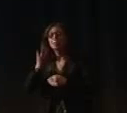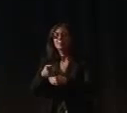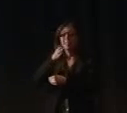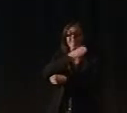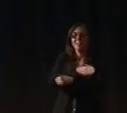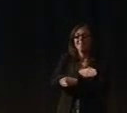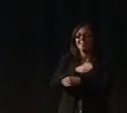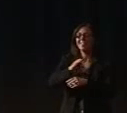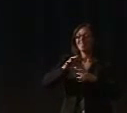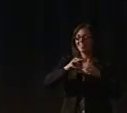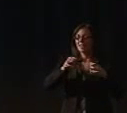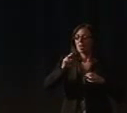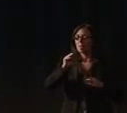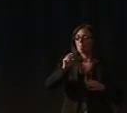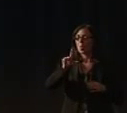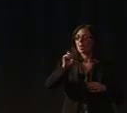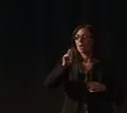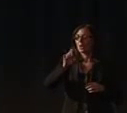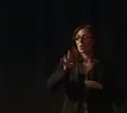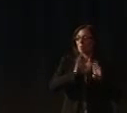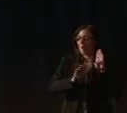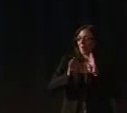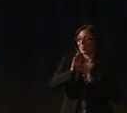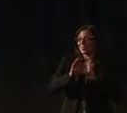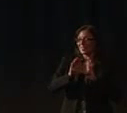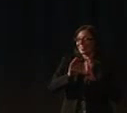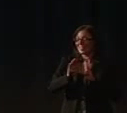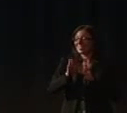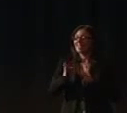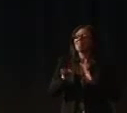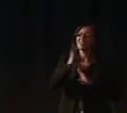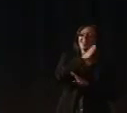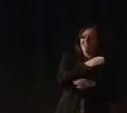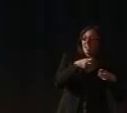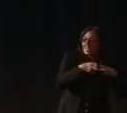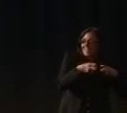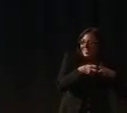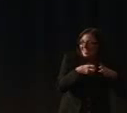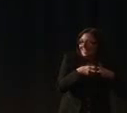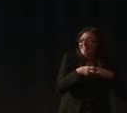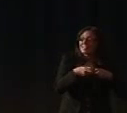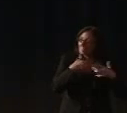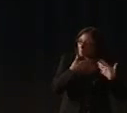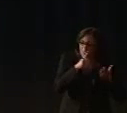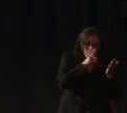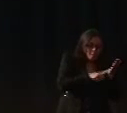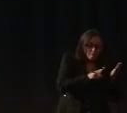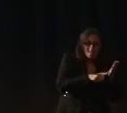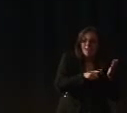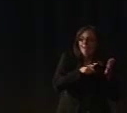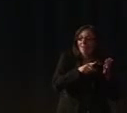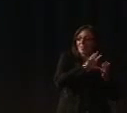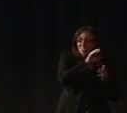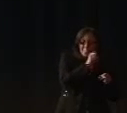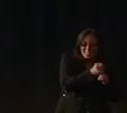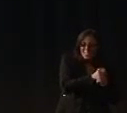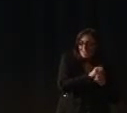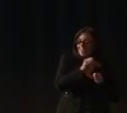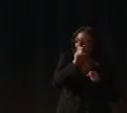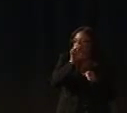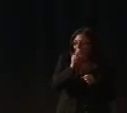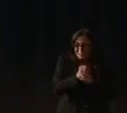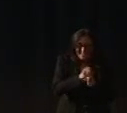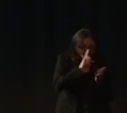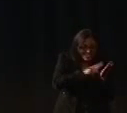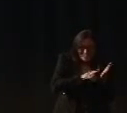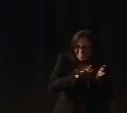last century and physics for the first half of last century. It's now time to try to do some basic research